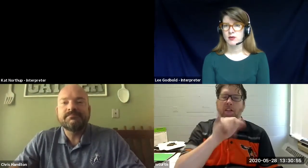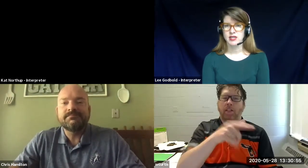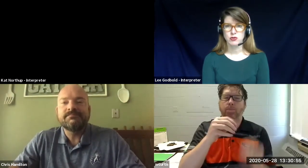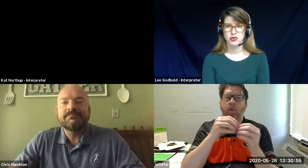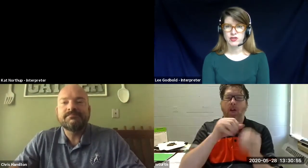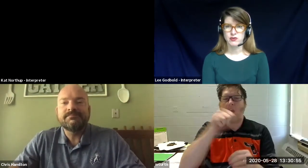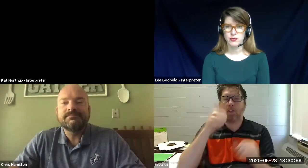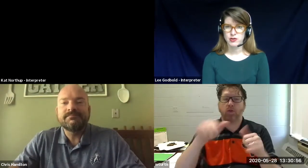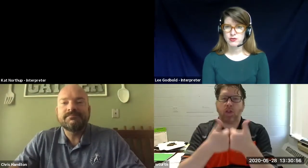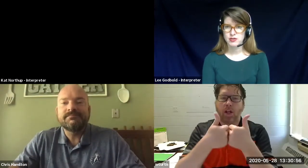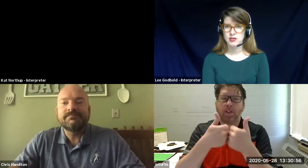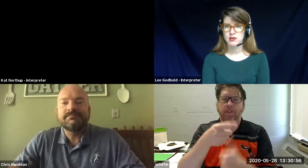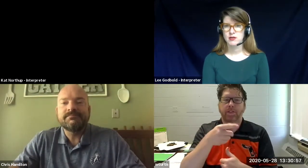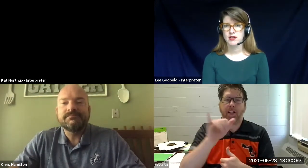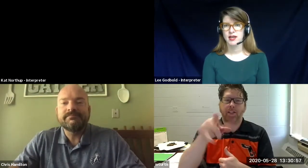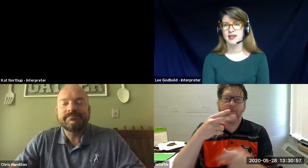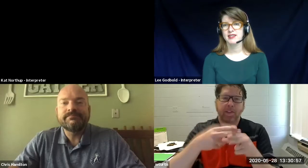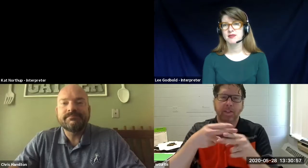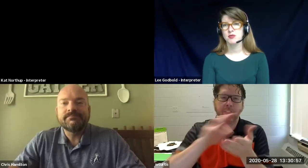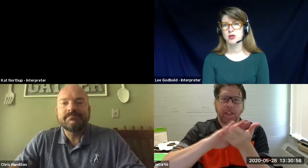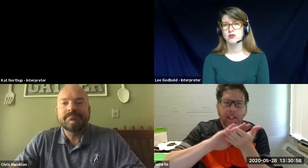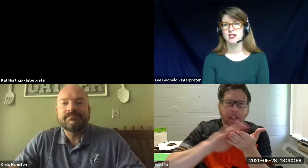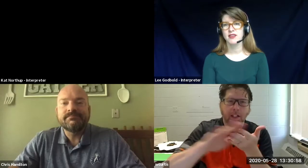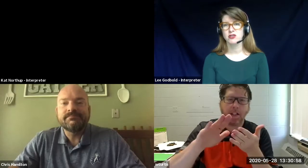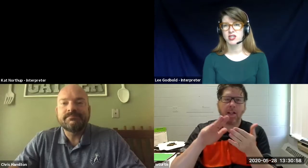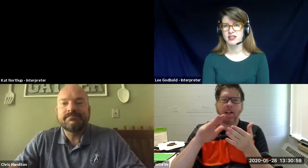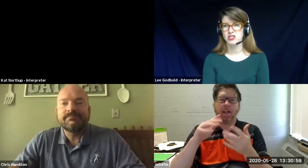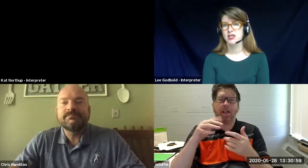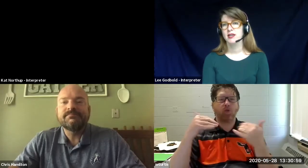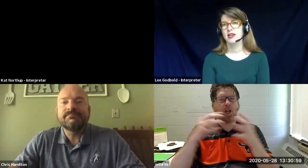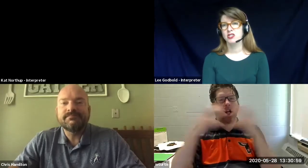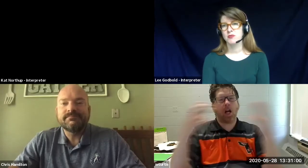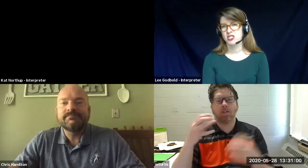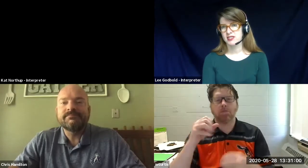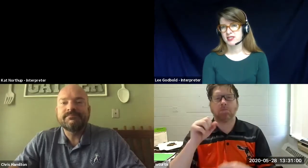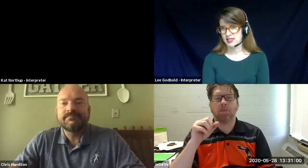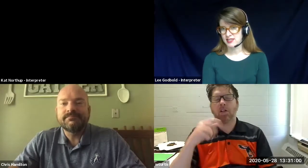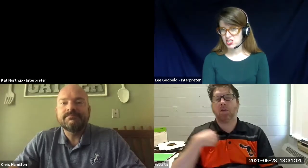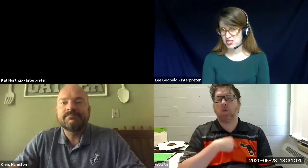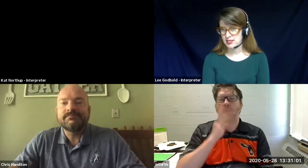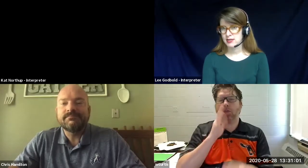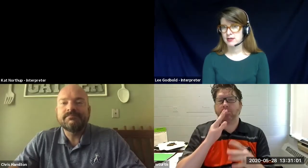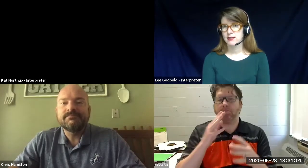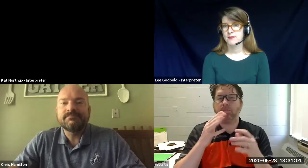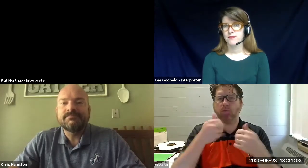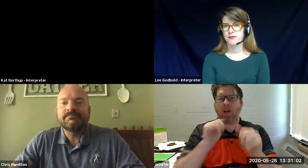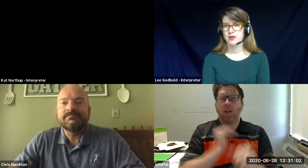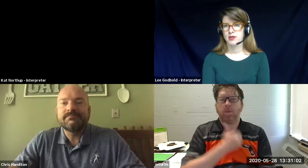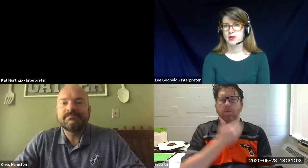was able to read through those. And that seems to pose another challenge, as you mentioned, the sanitation and